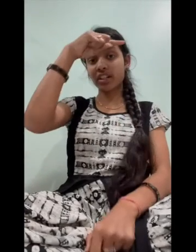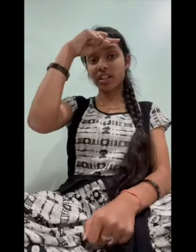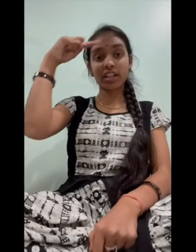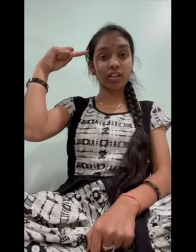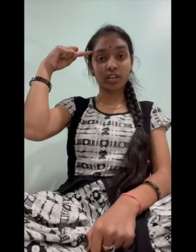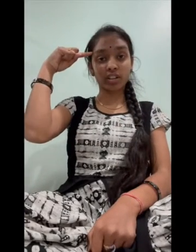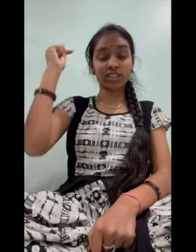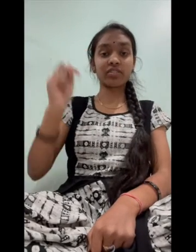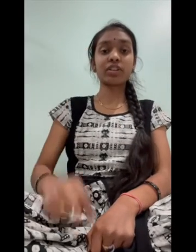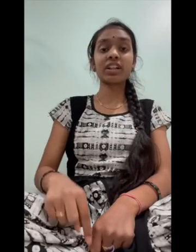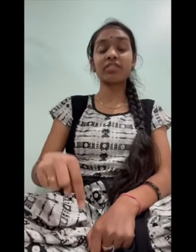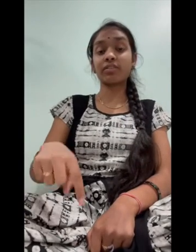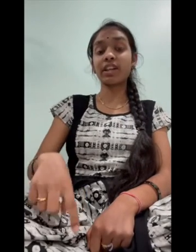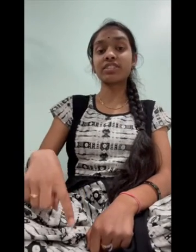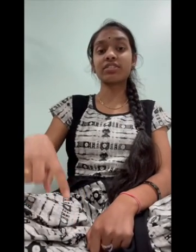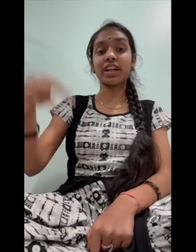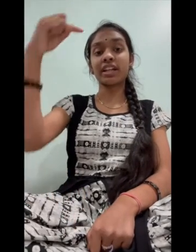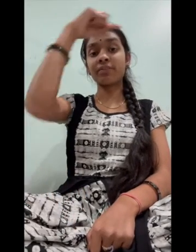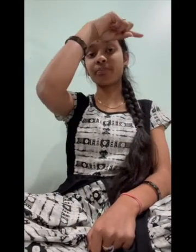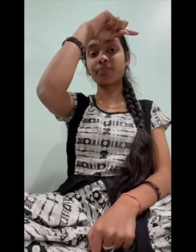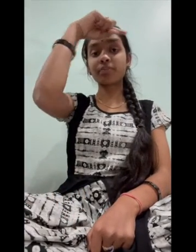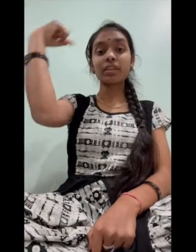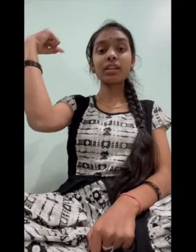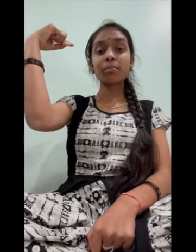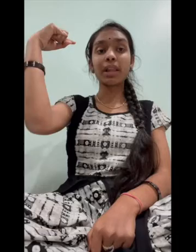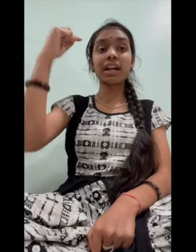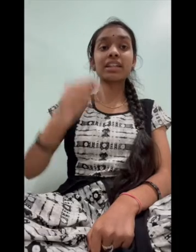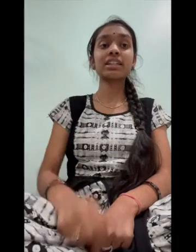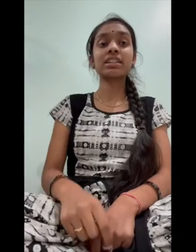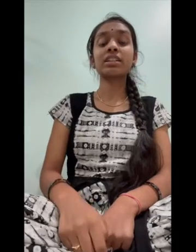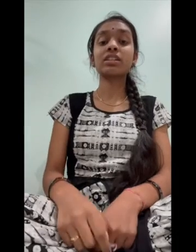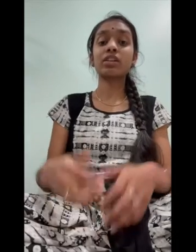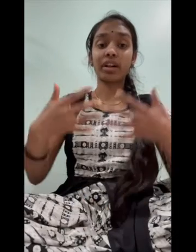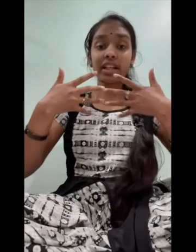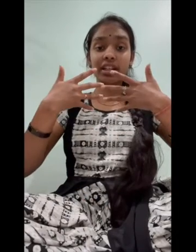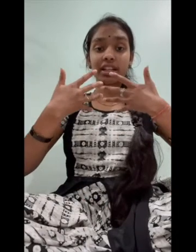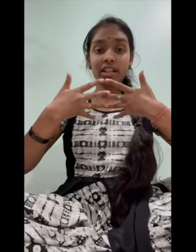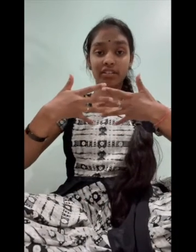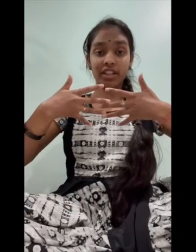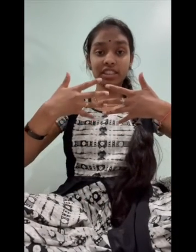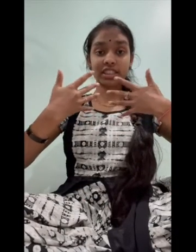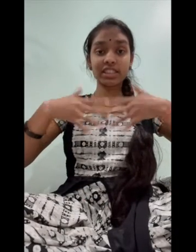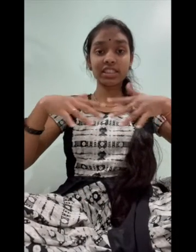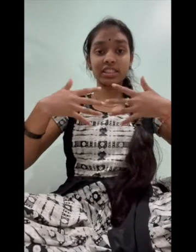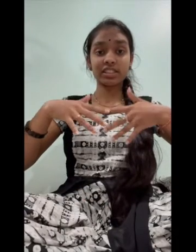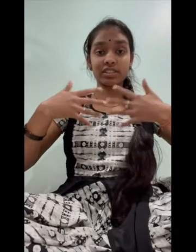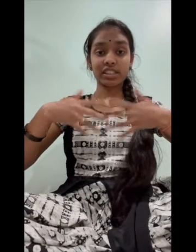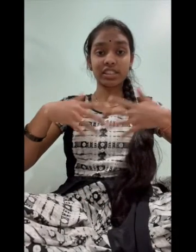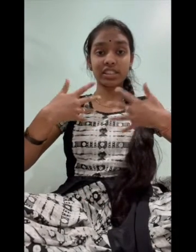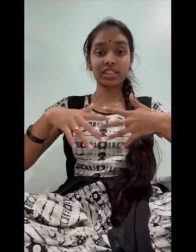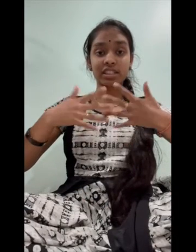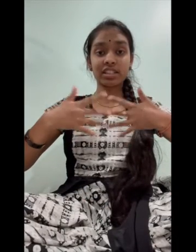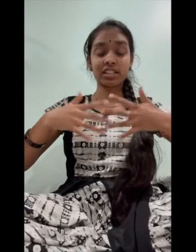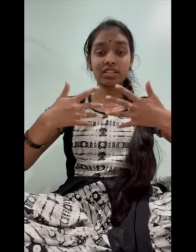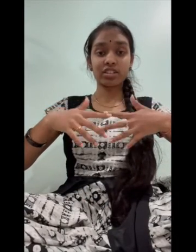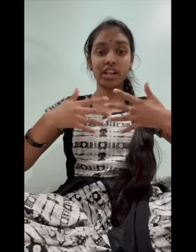and go across your forehead from left to right. Black. Gray. Your fingers like this. Do this.